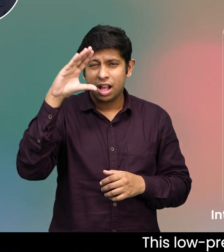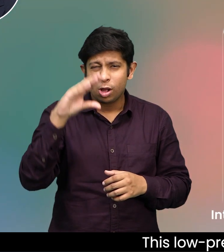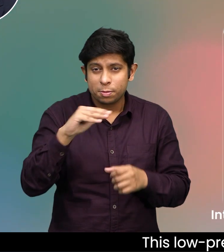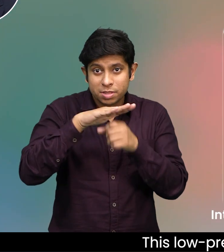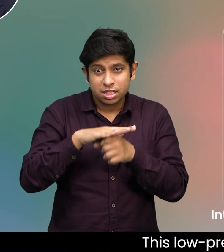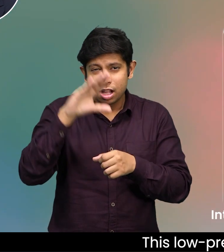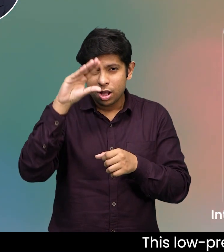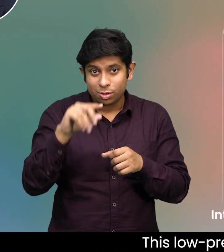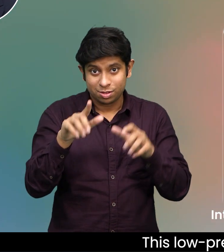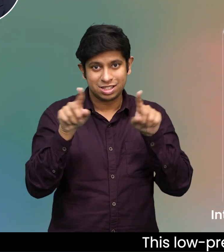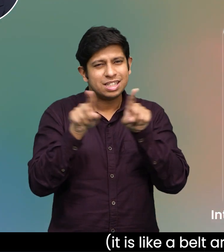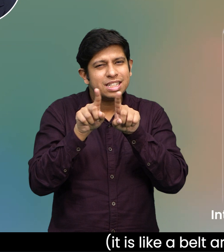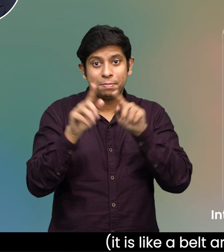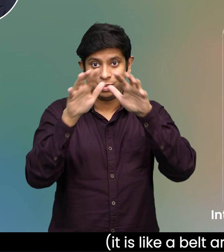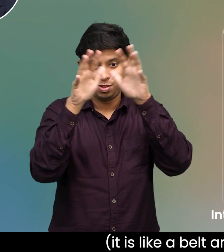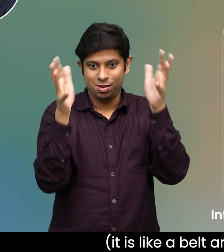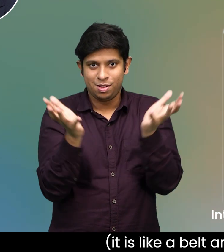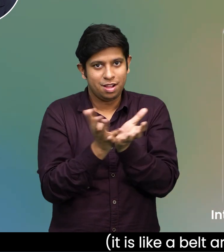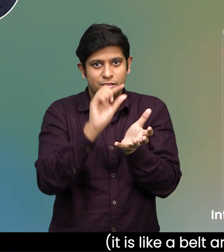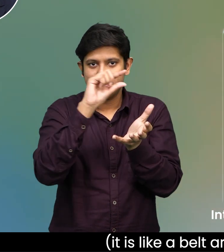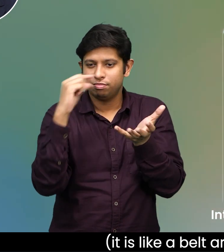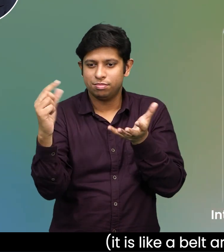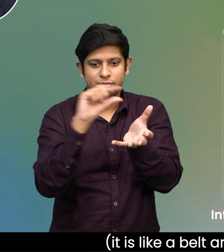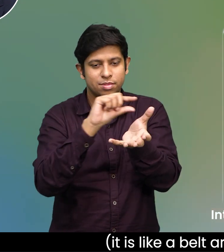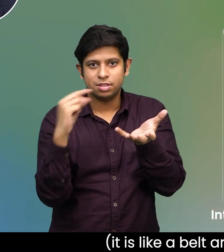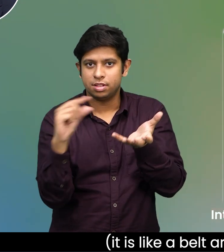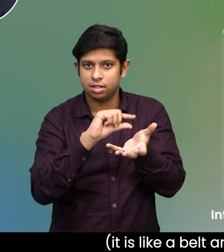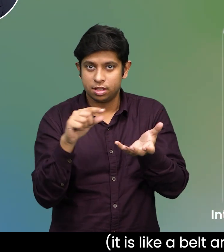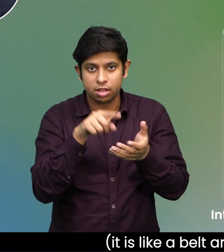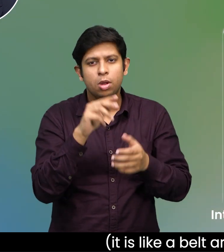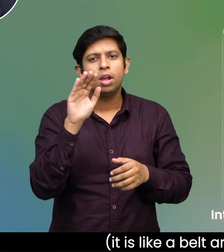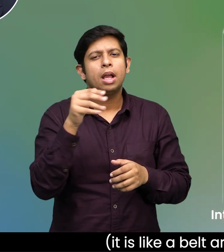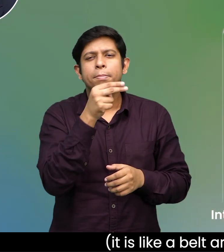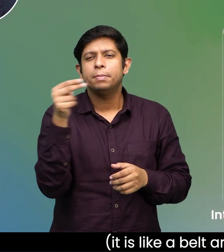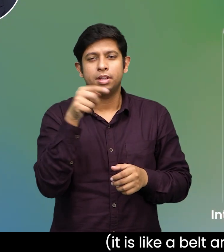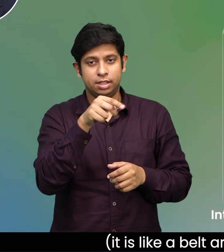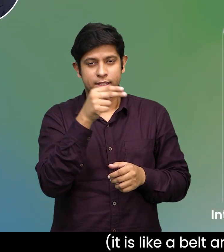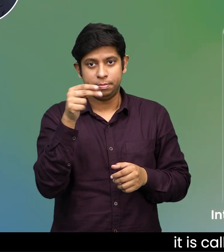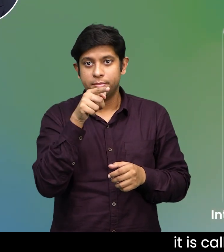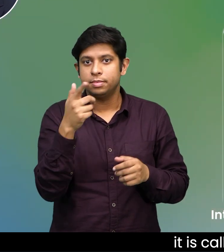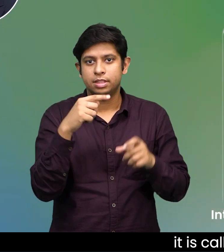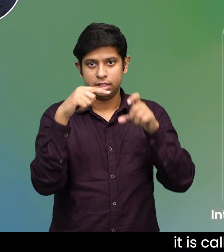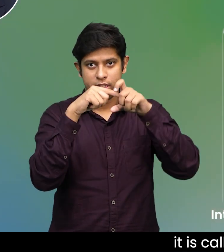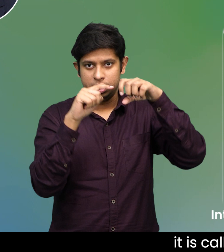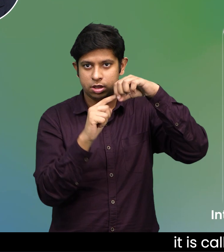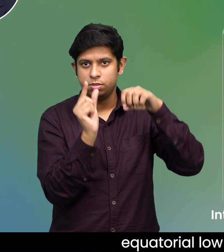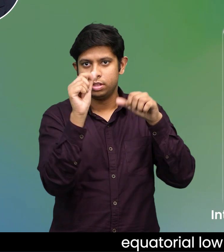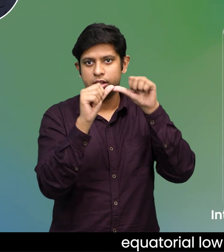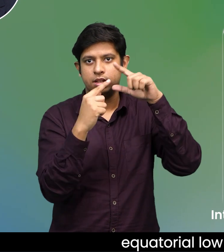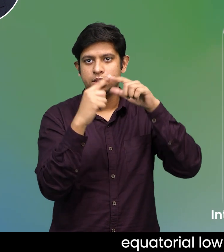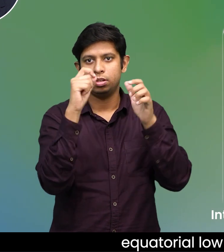This low pressure belt, it is like a belt around the Earth. It is called